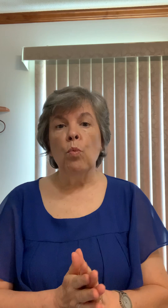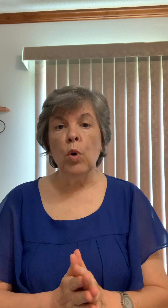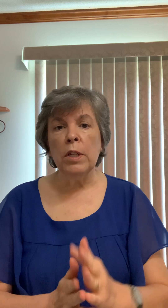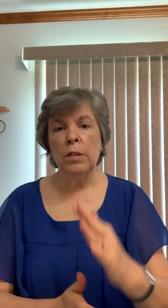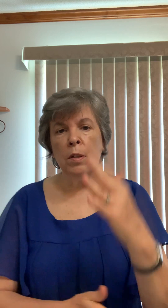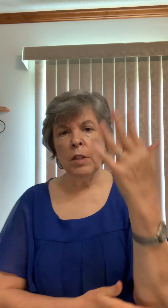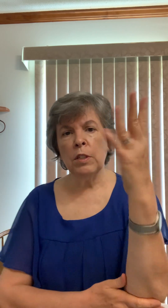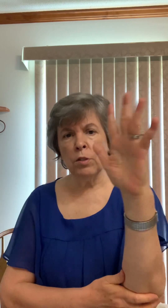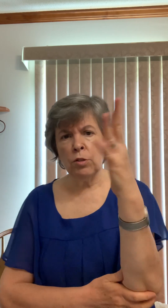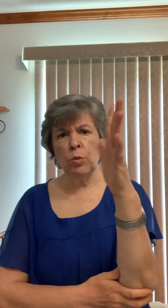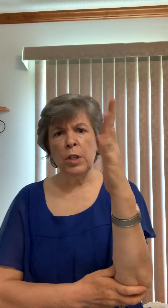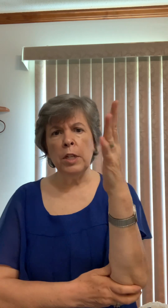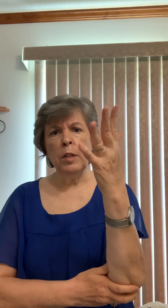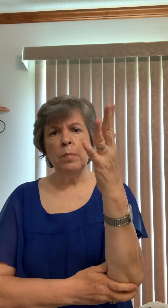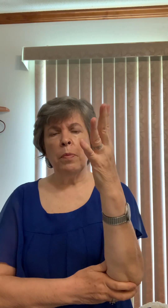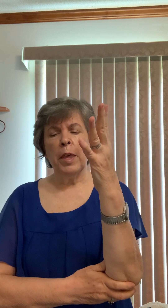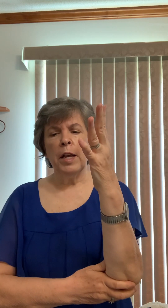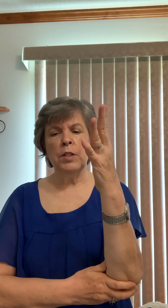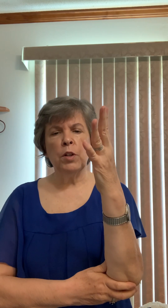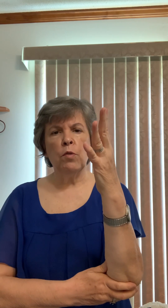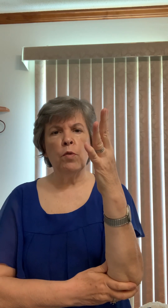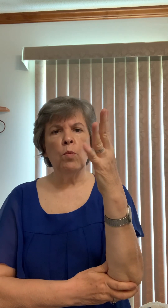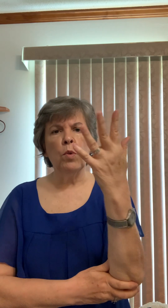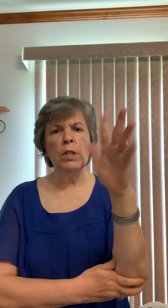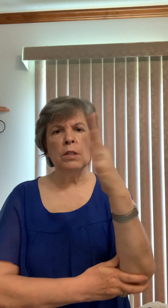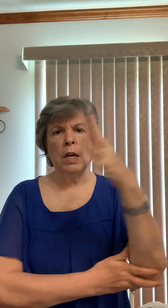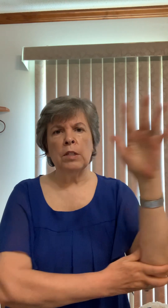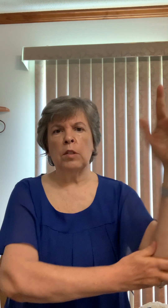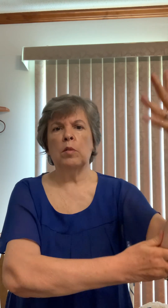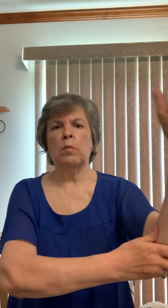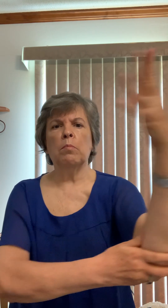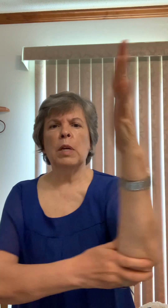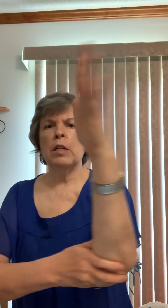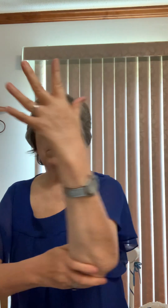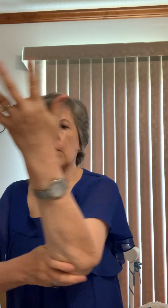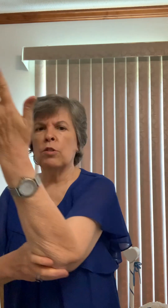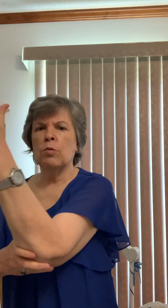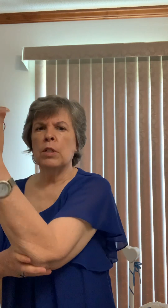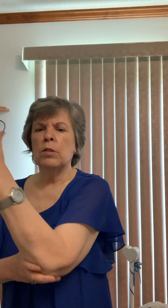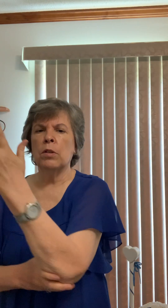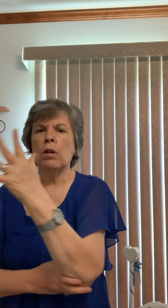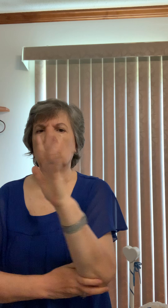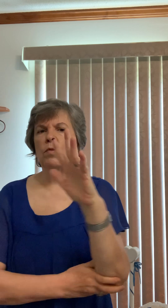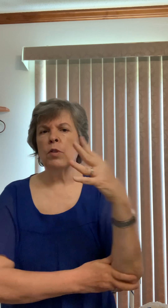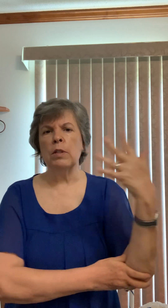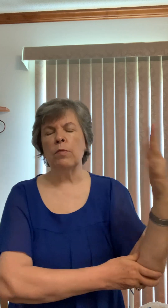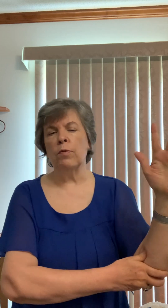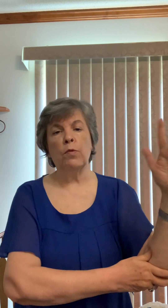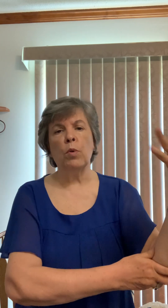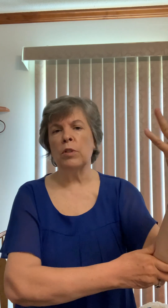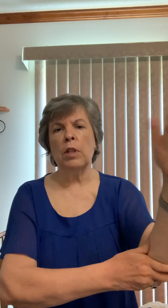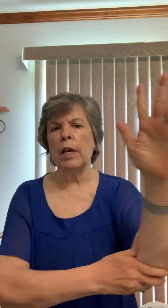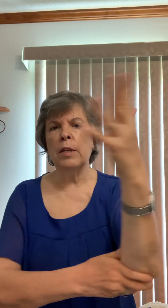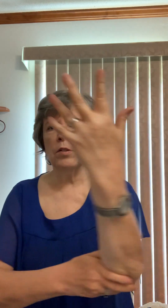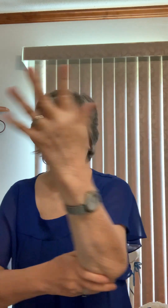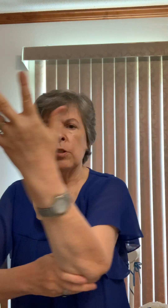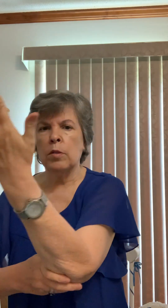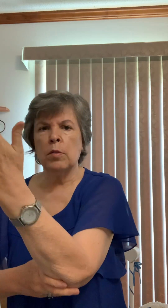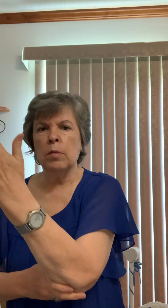Woods, this is tree. And so for woods, I just made a lot of trees all over. And forest glades, I just didn't